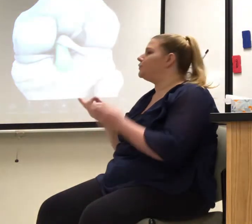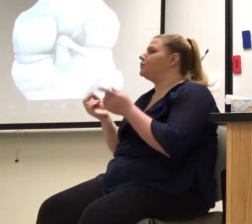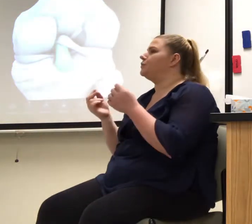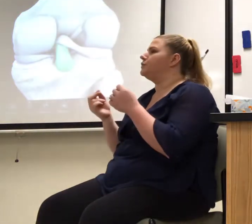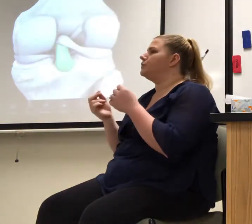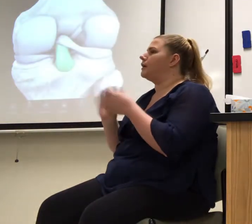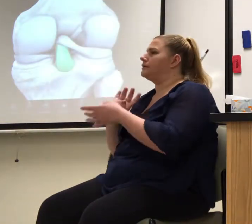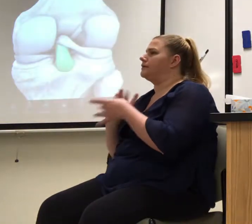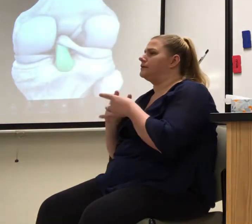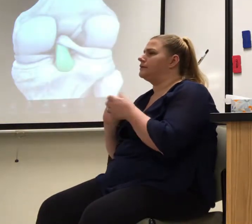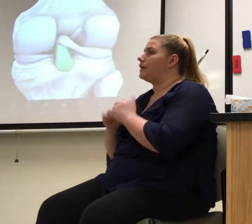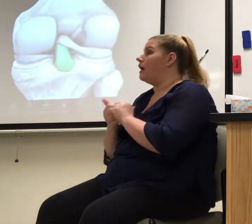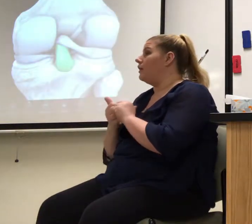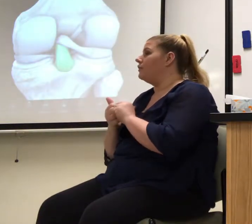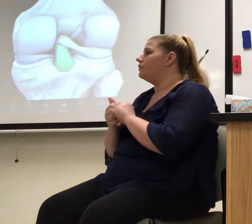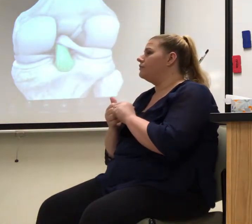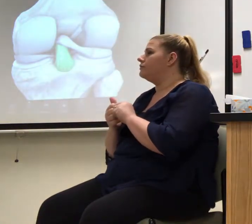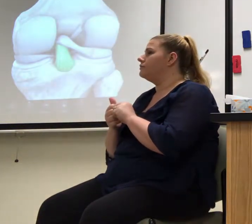Two